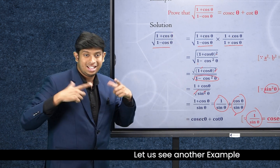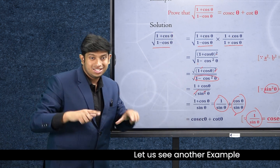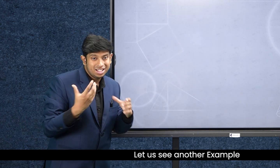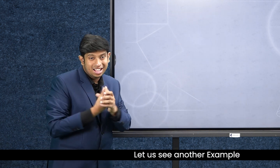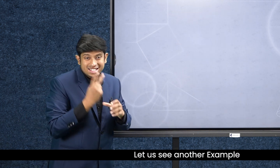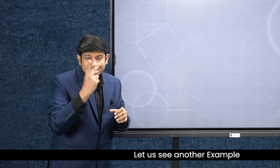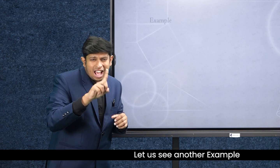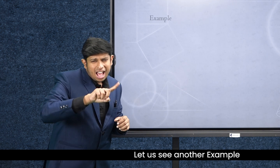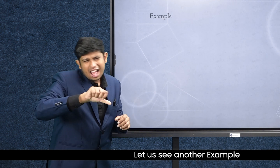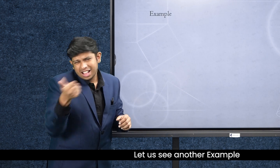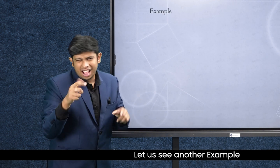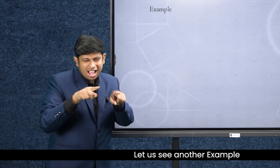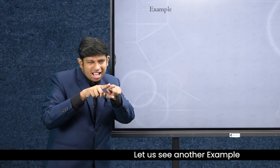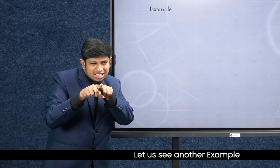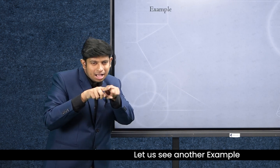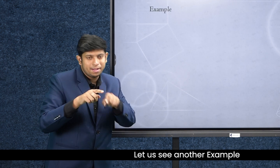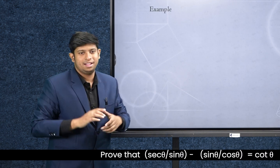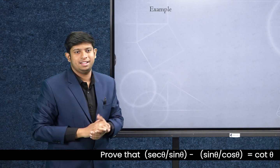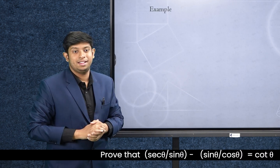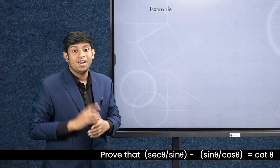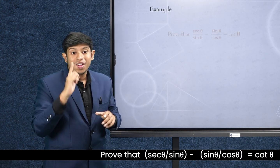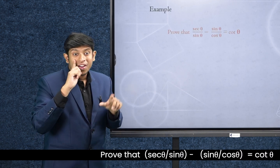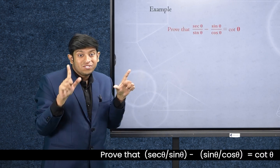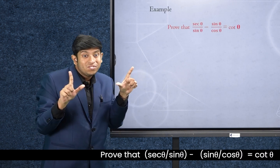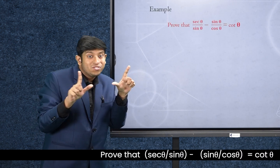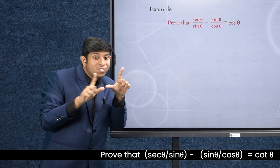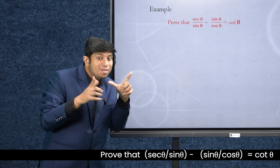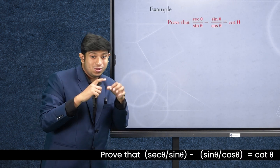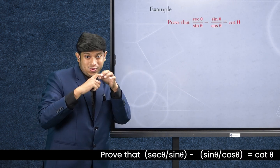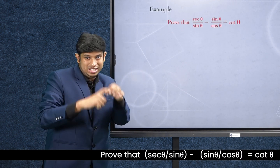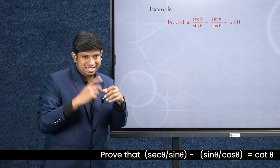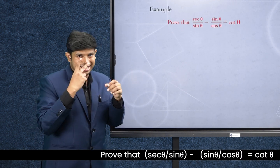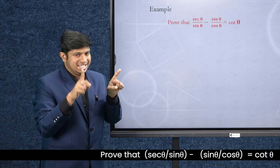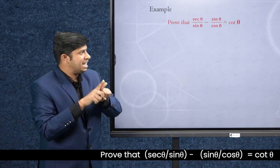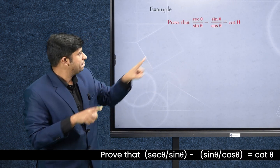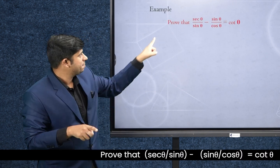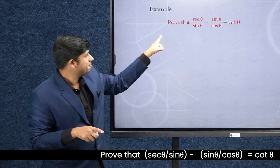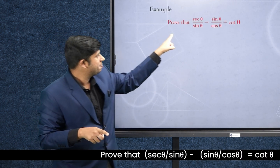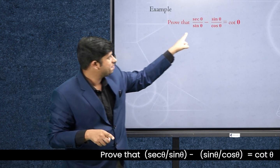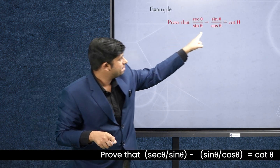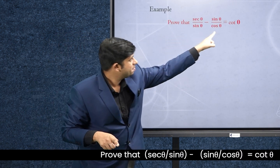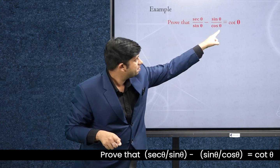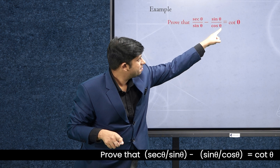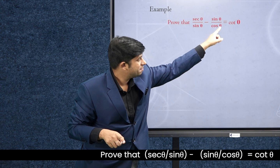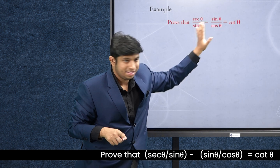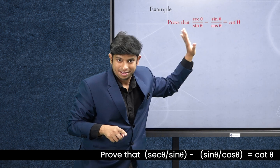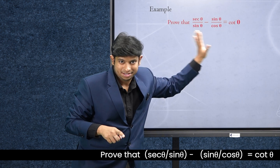Let us see another example. Prove that secant theta by sin theta minus sin theta by cos theta is equal to